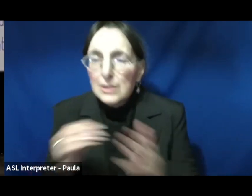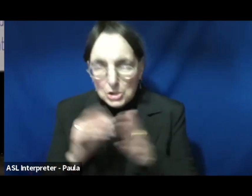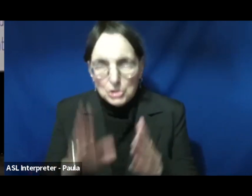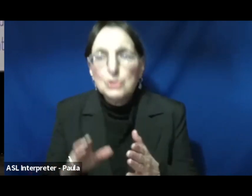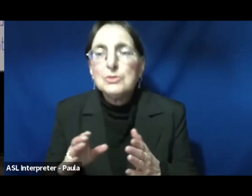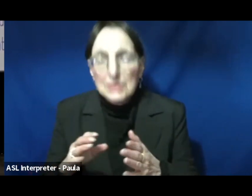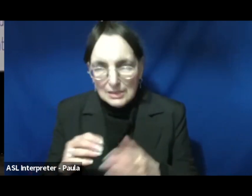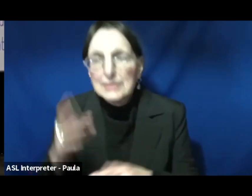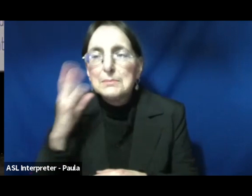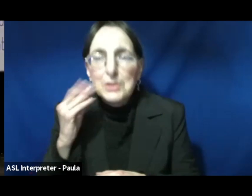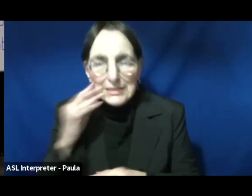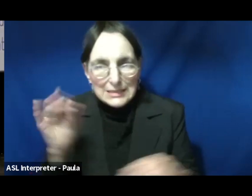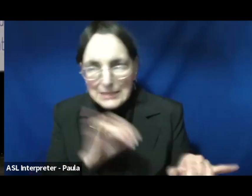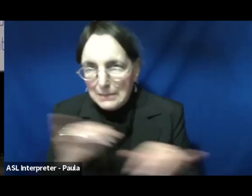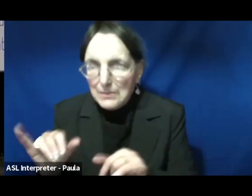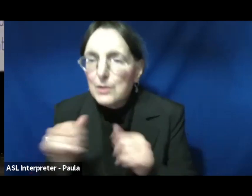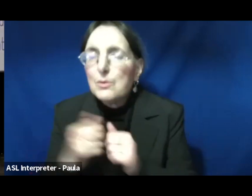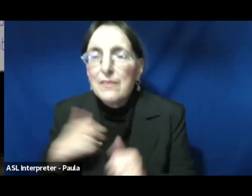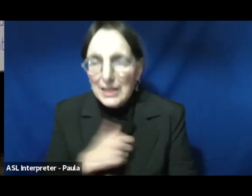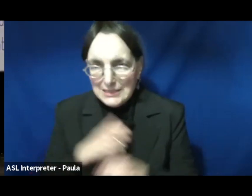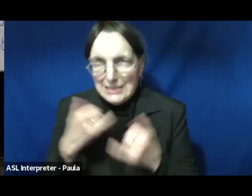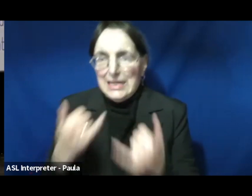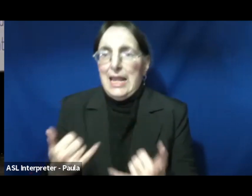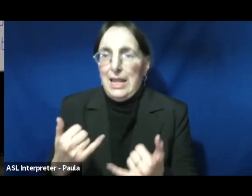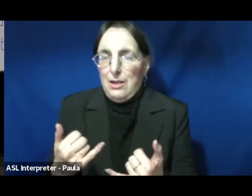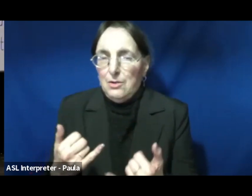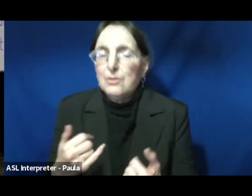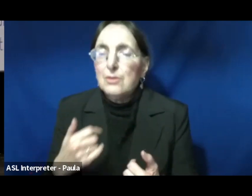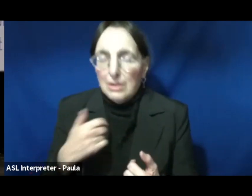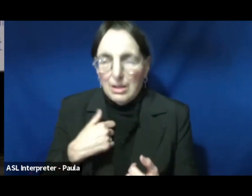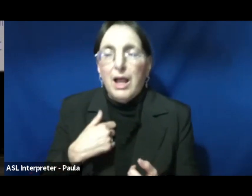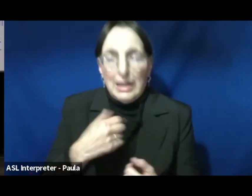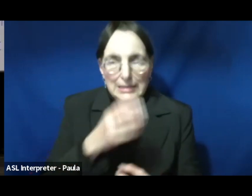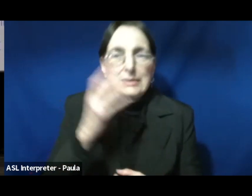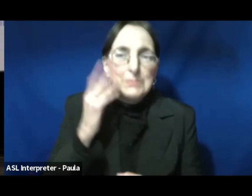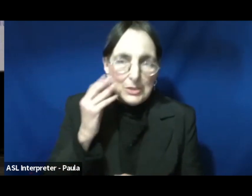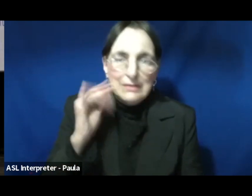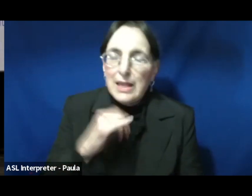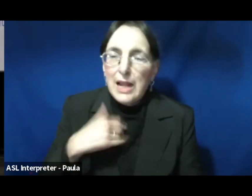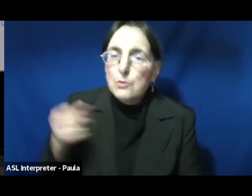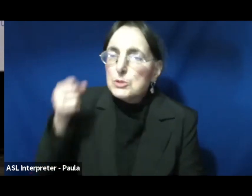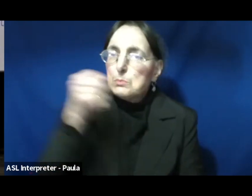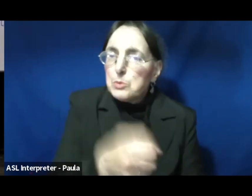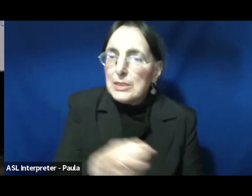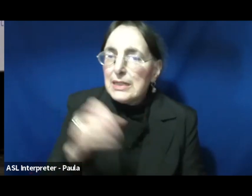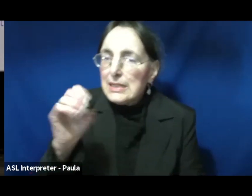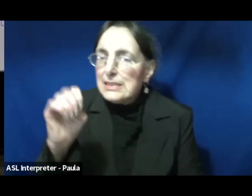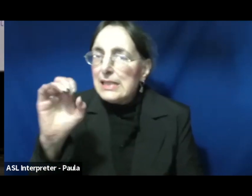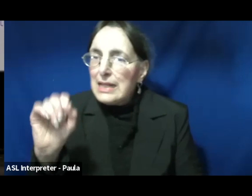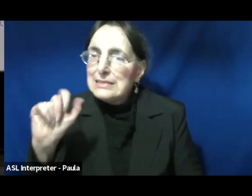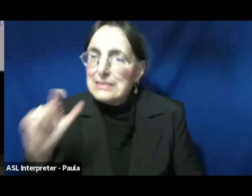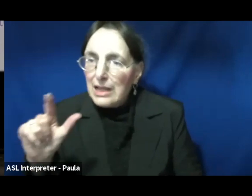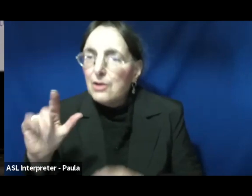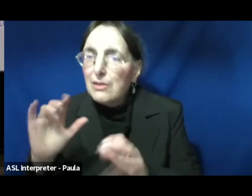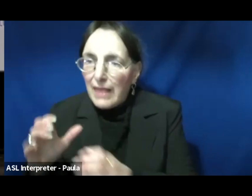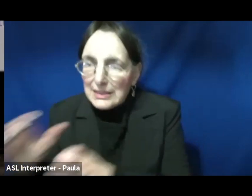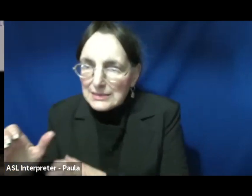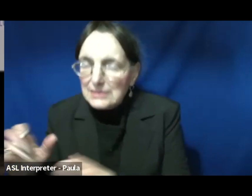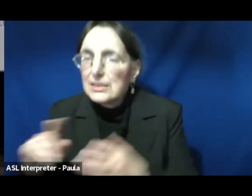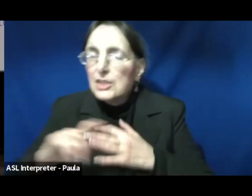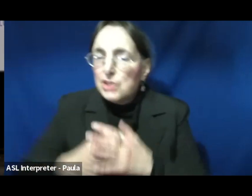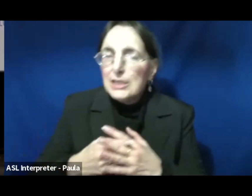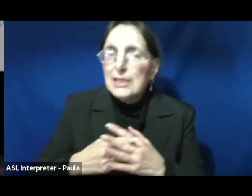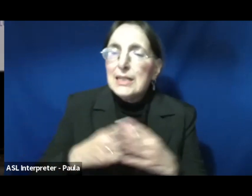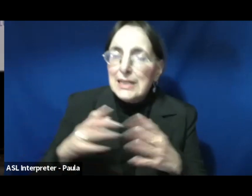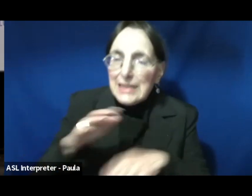now. Okay, I went through that. I was put in ASL classes. I studied in English at an American university from